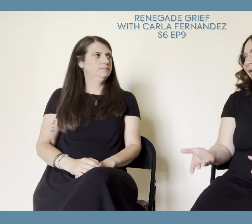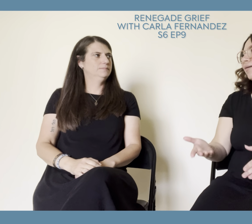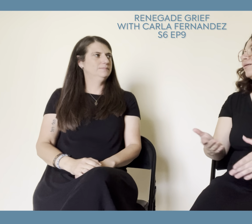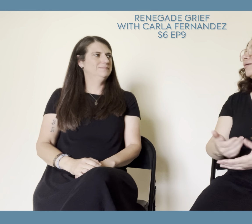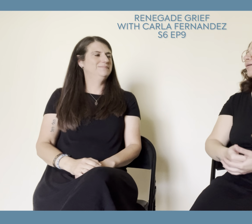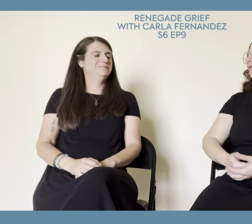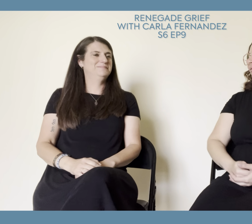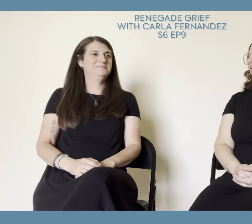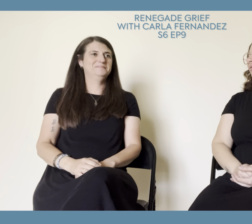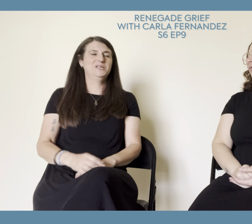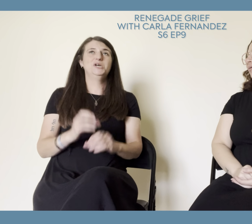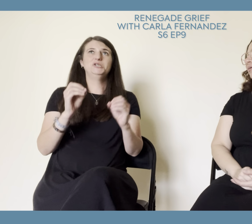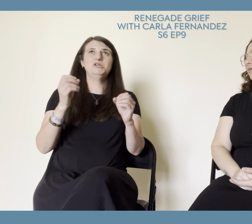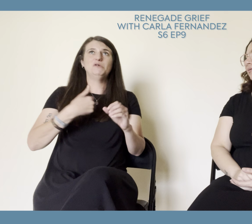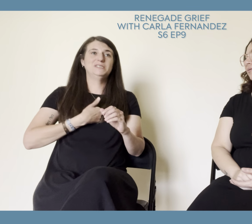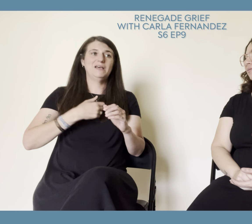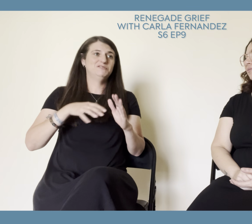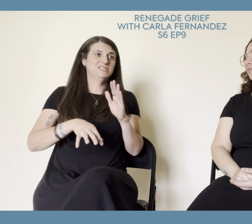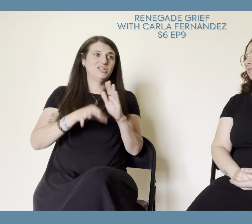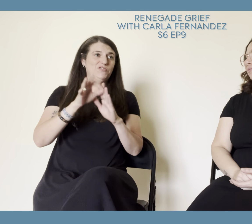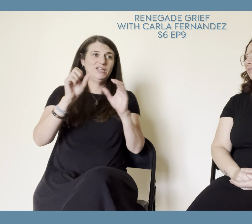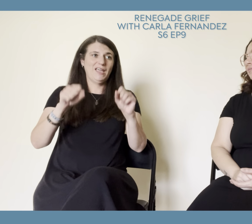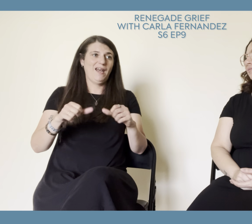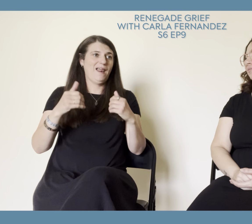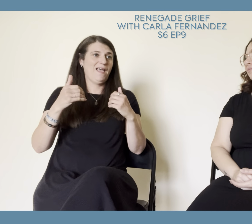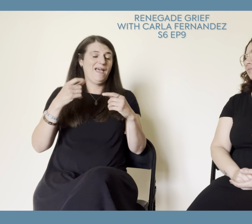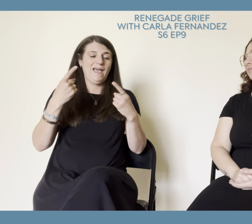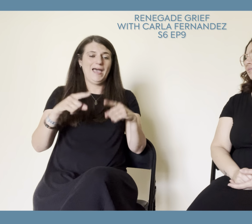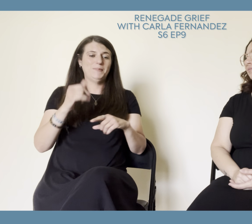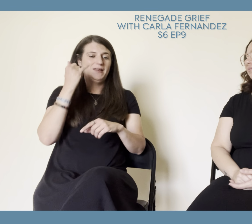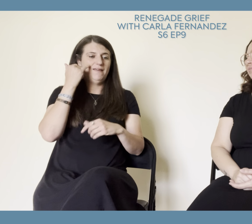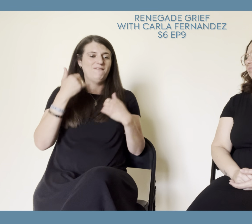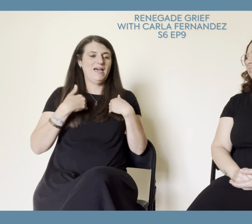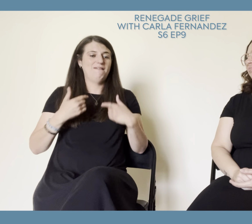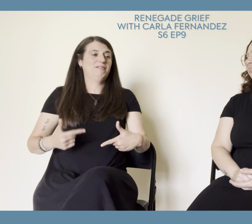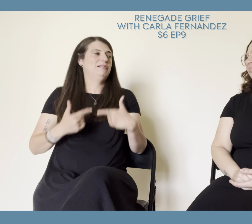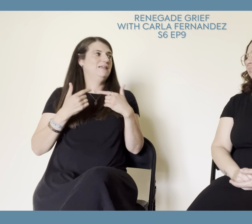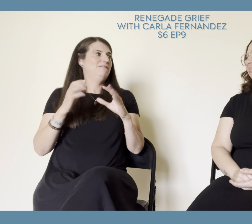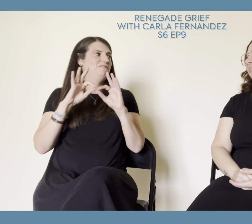no self-discovery can happen if you have a living family. So brutal. It's brutal.